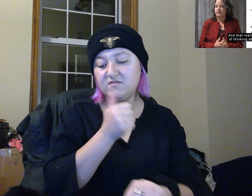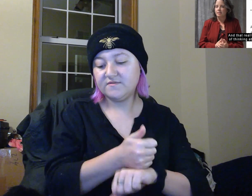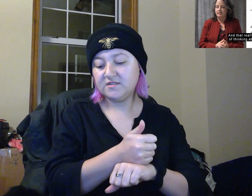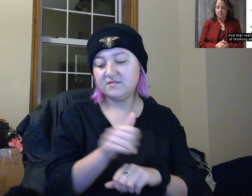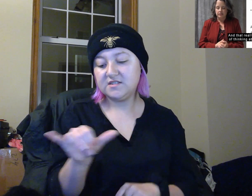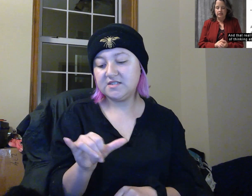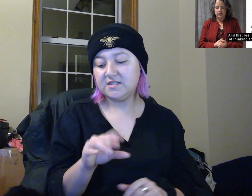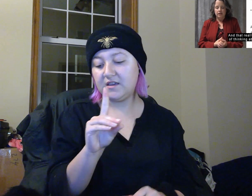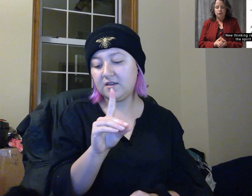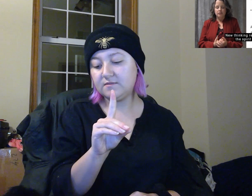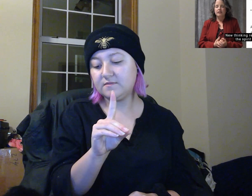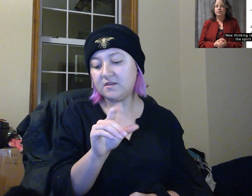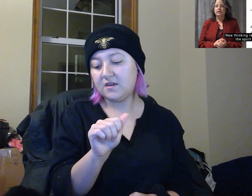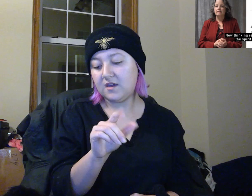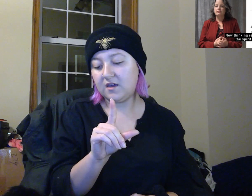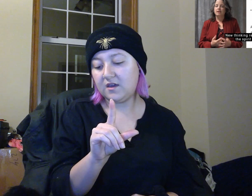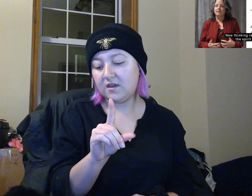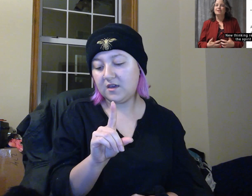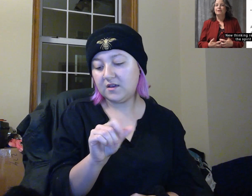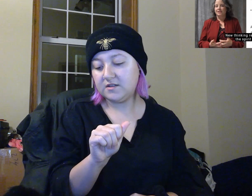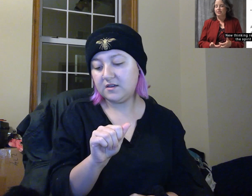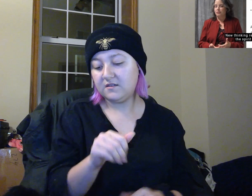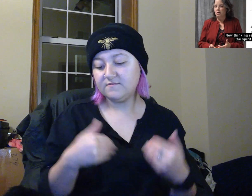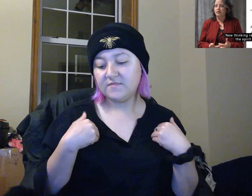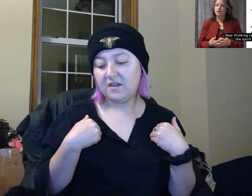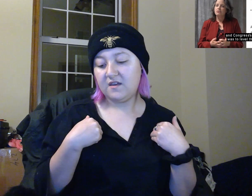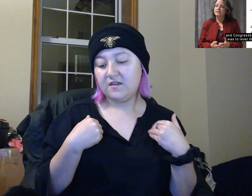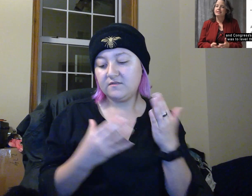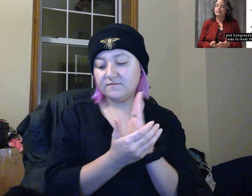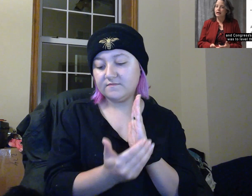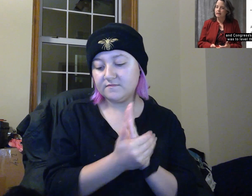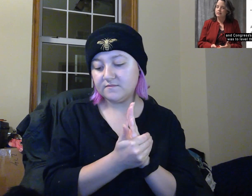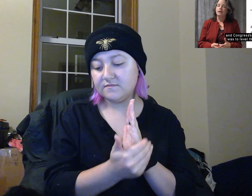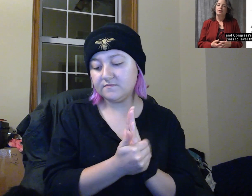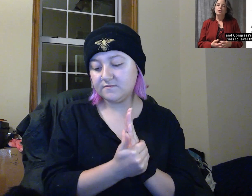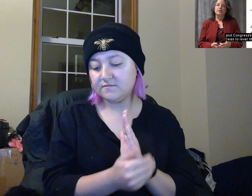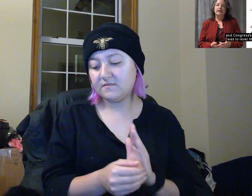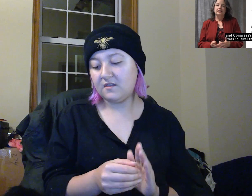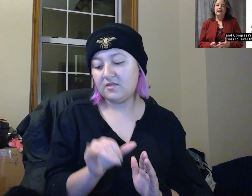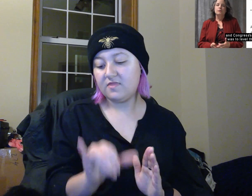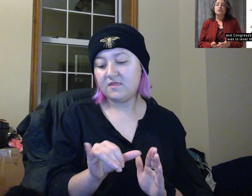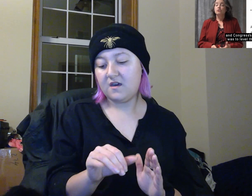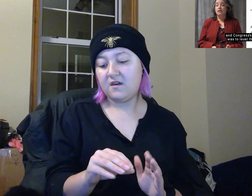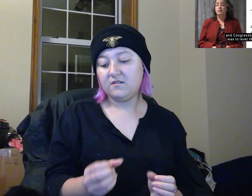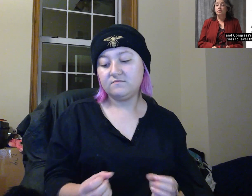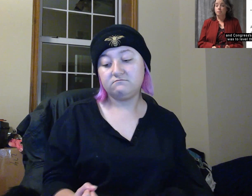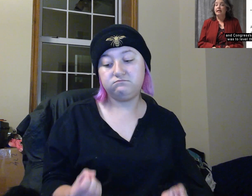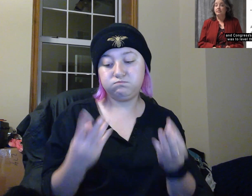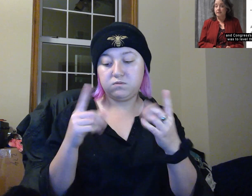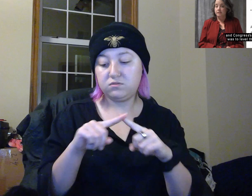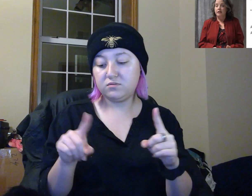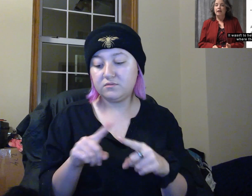way of thinking about disability. New thinking really is following the spirit of the law. And Congress's intent with the ADA was to level